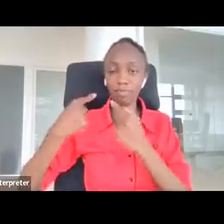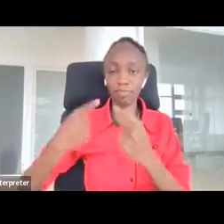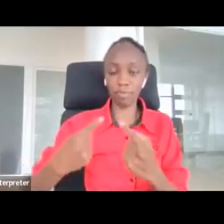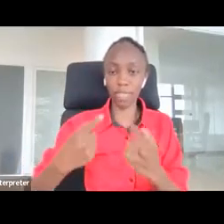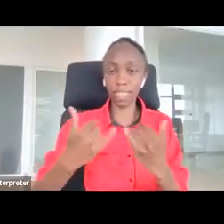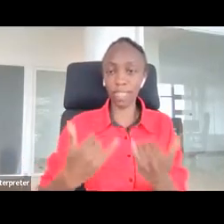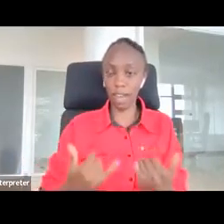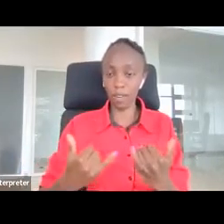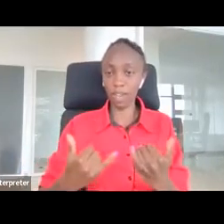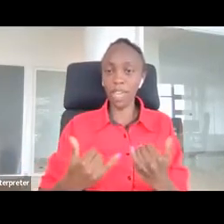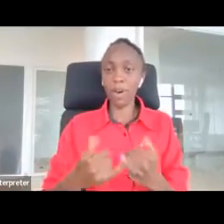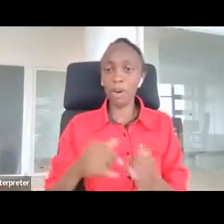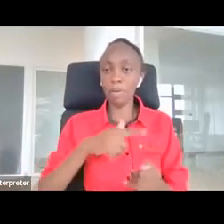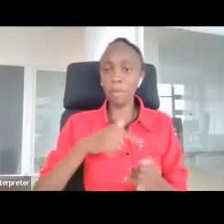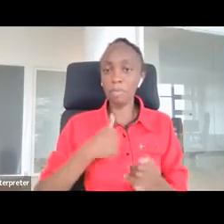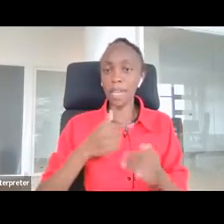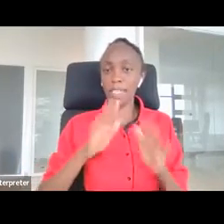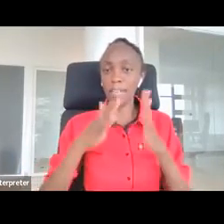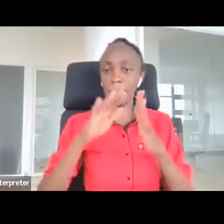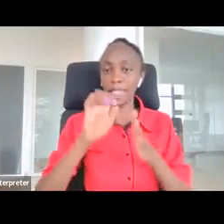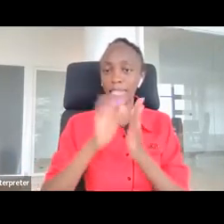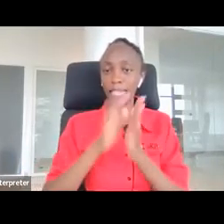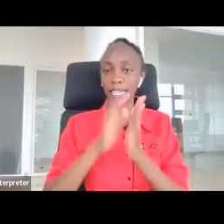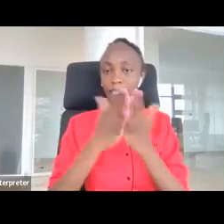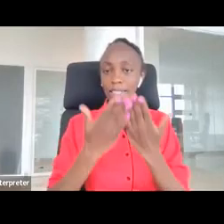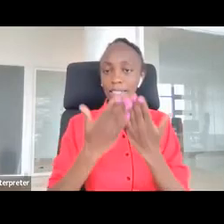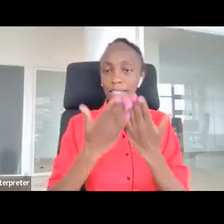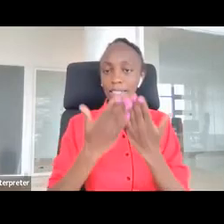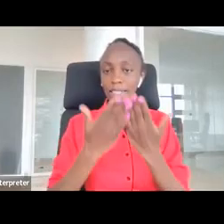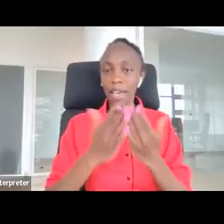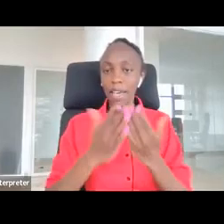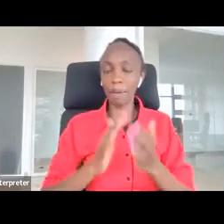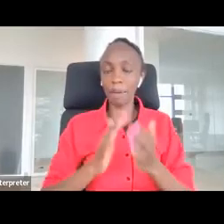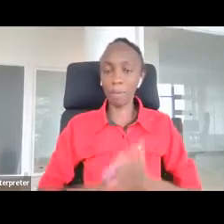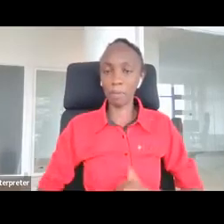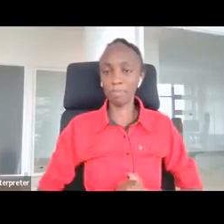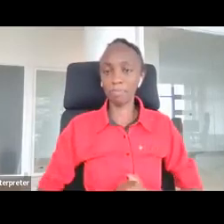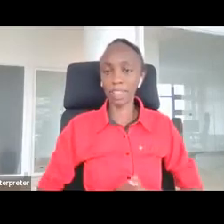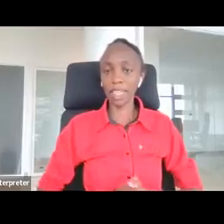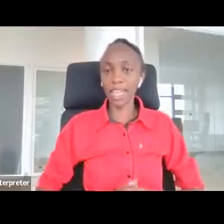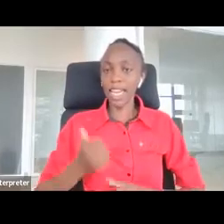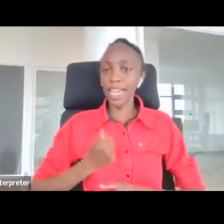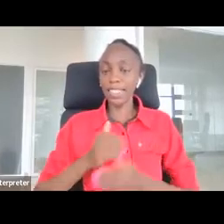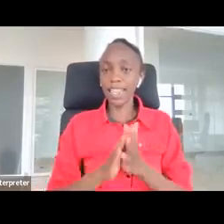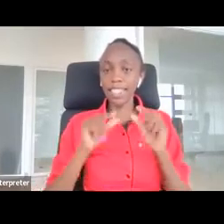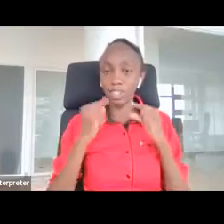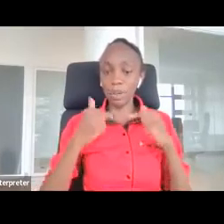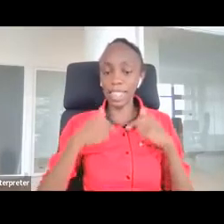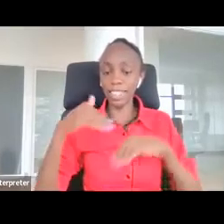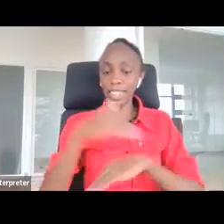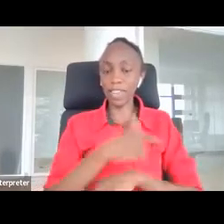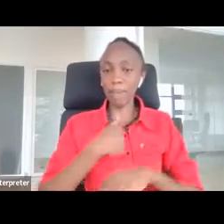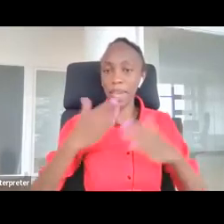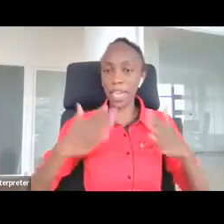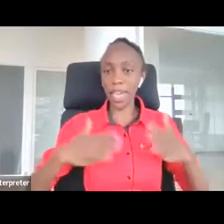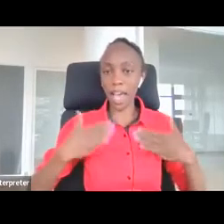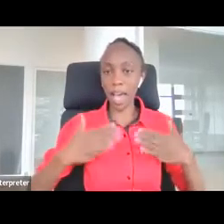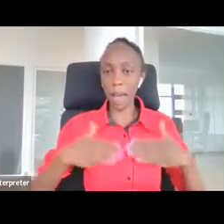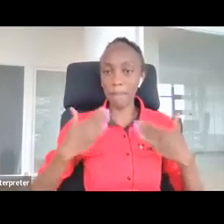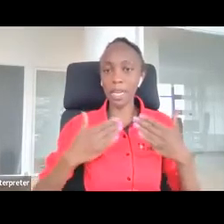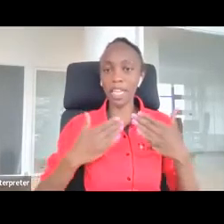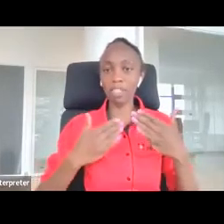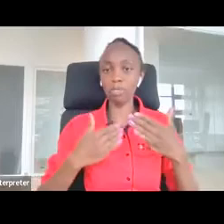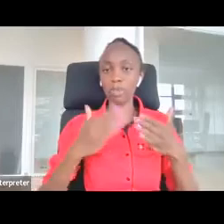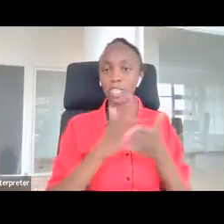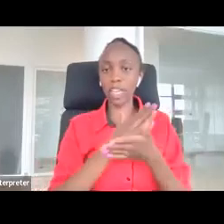Ikitabu. Ladies and gentlemen, this evening I am happy to be making remarks on behalf